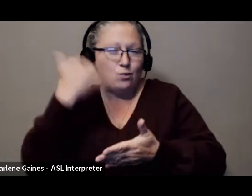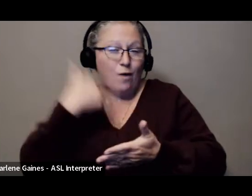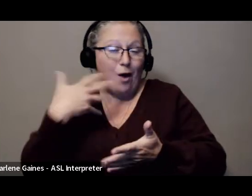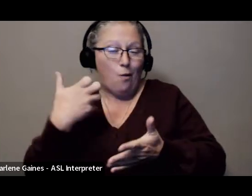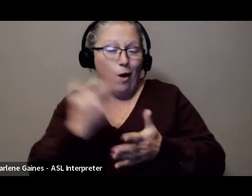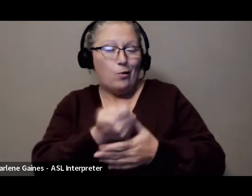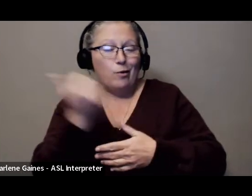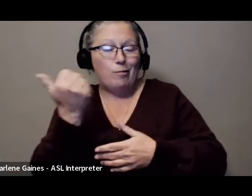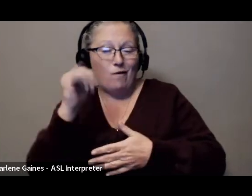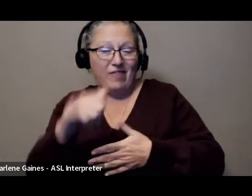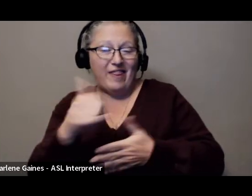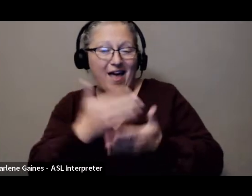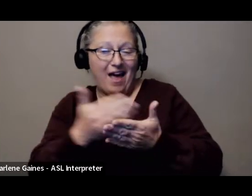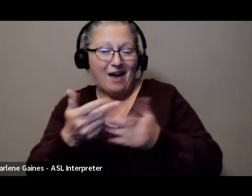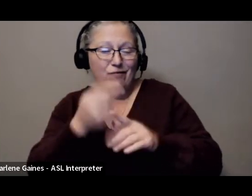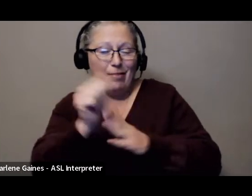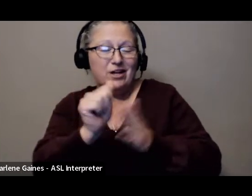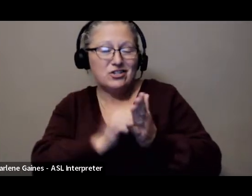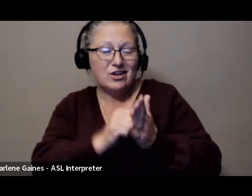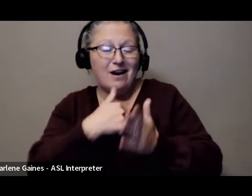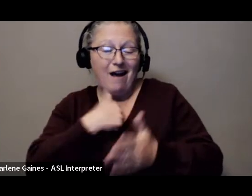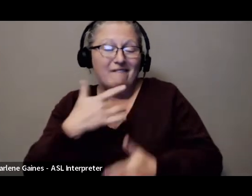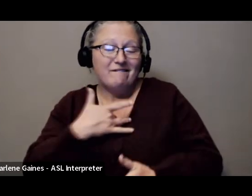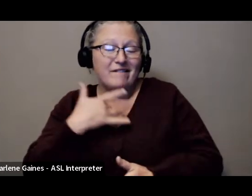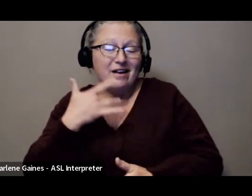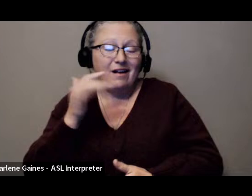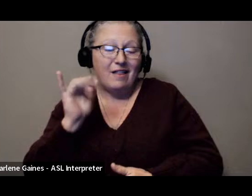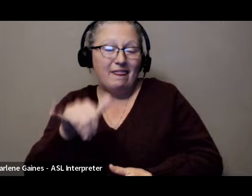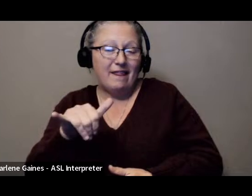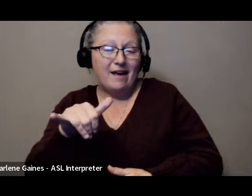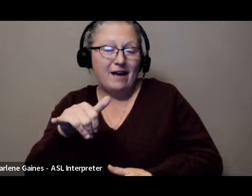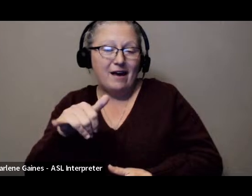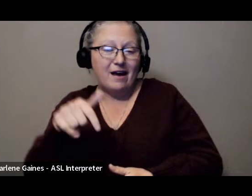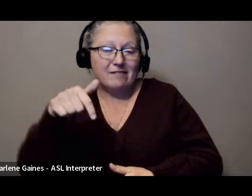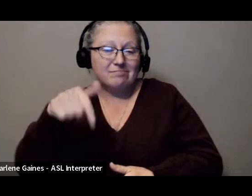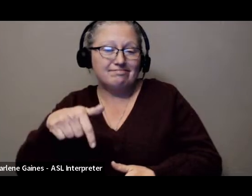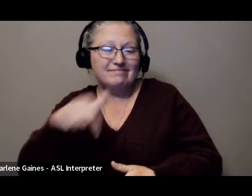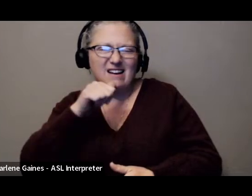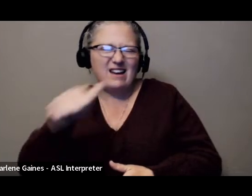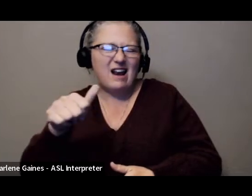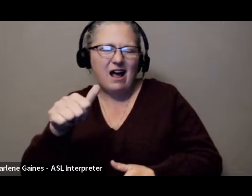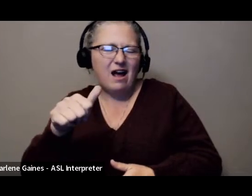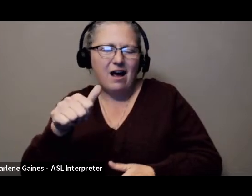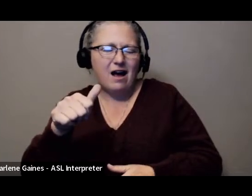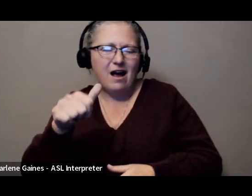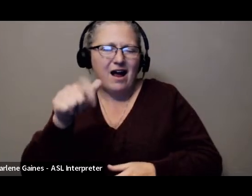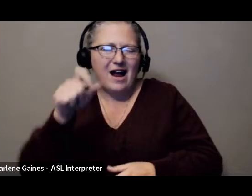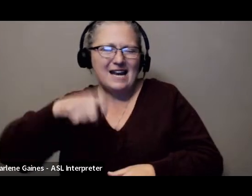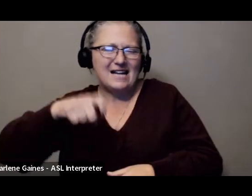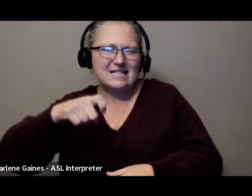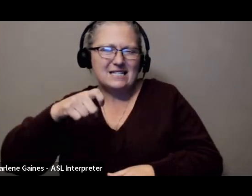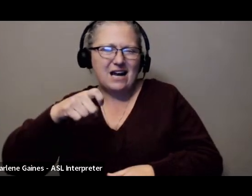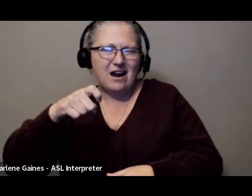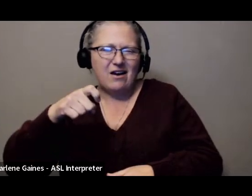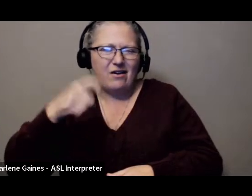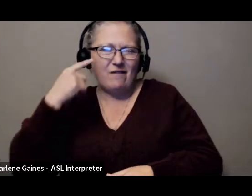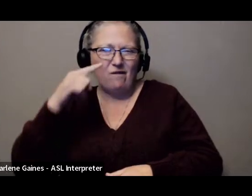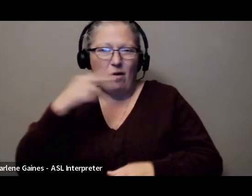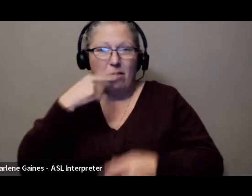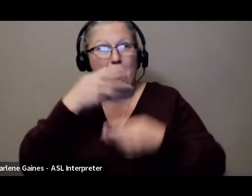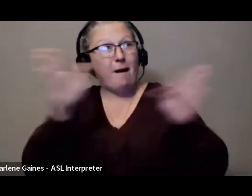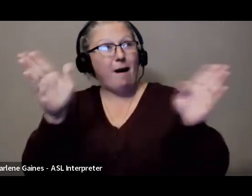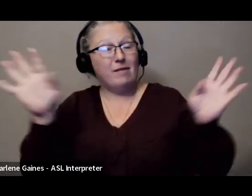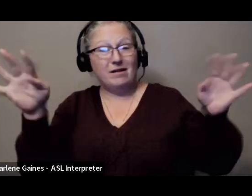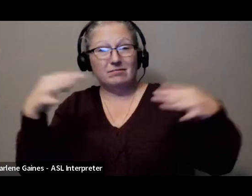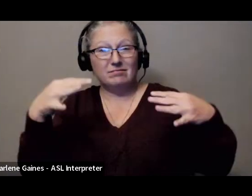remove that item from the agenda. I did feel that this was not necessary to bring before the public.